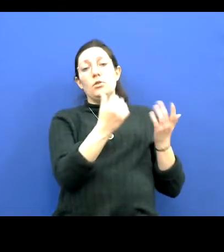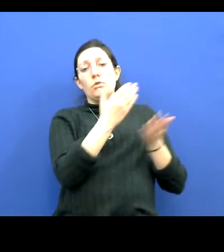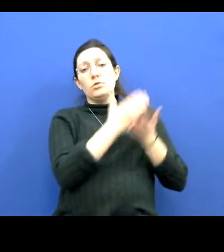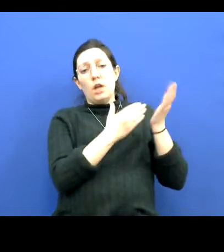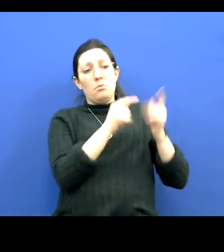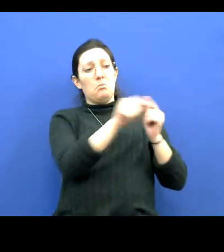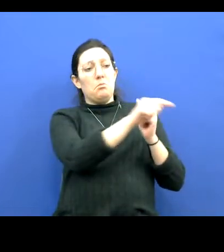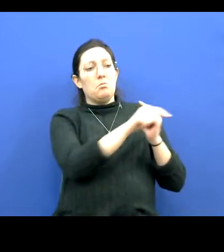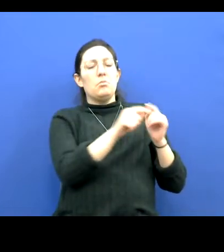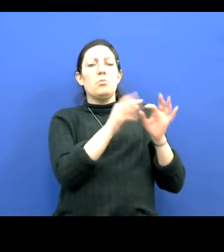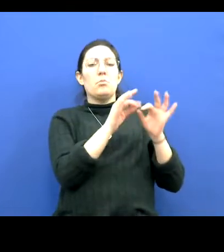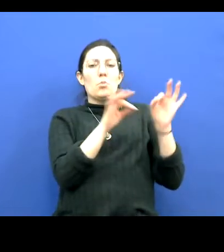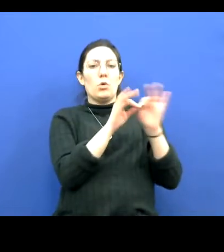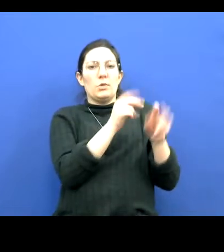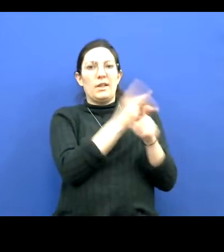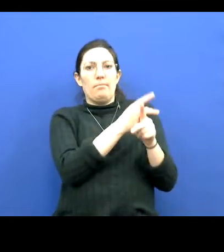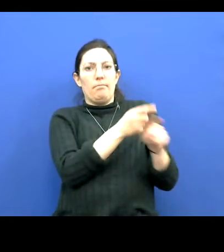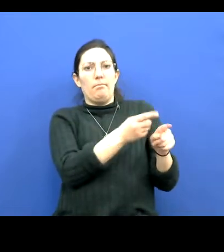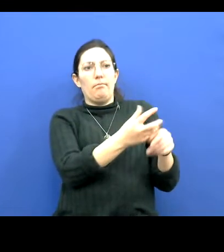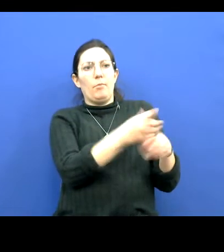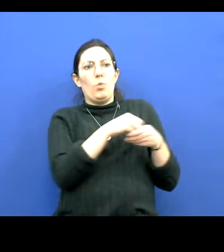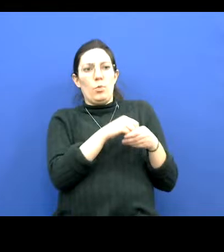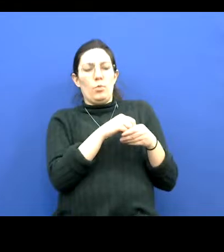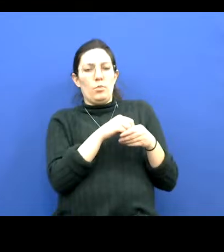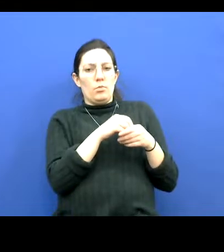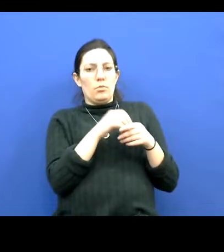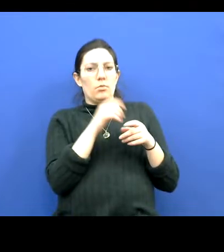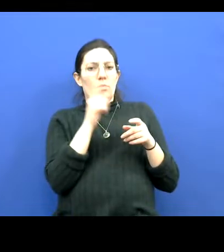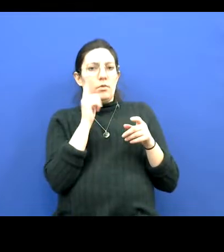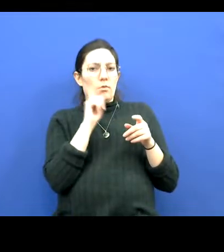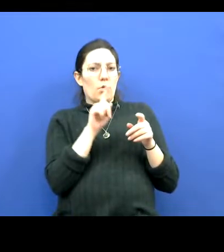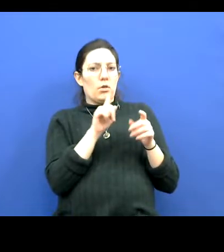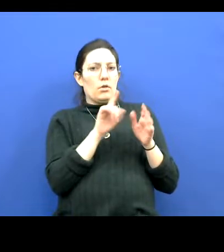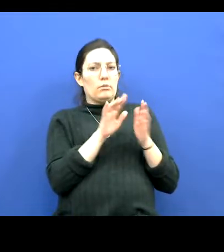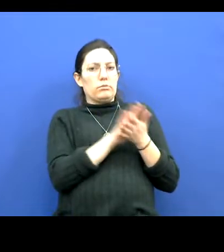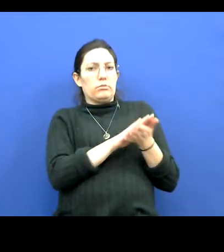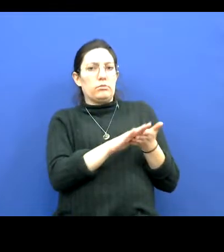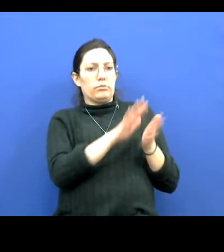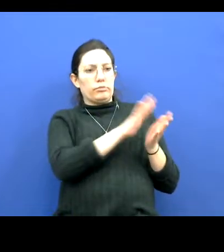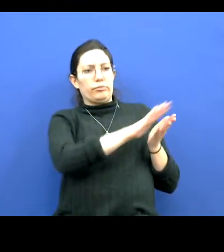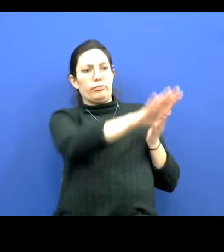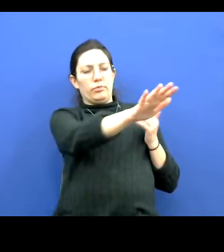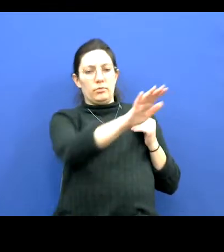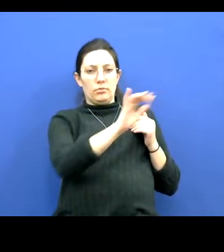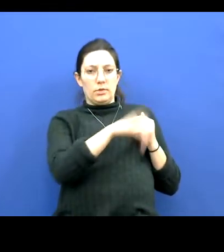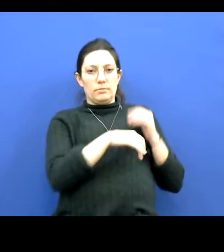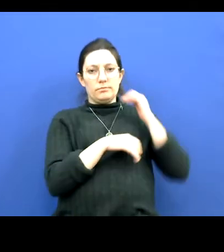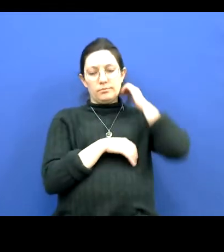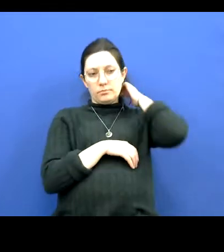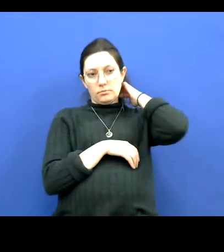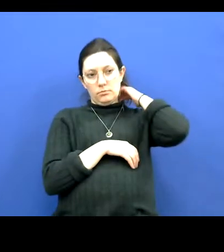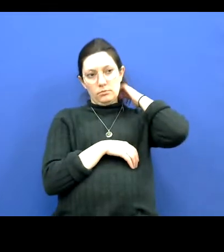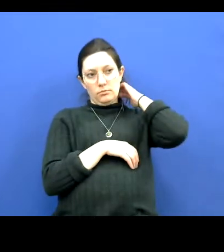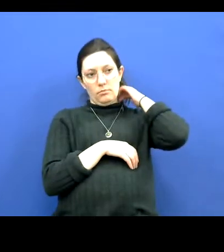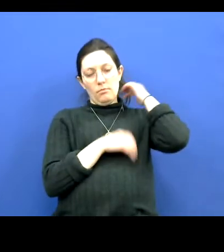more ability to address that. And so, for instance, under that and under the